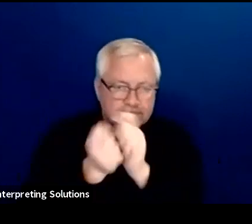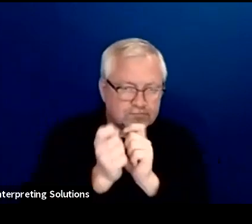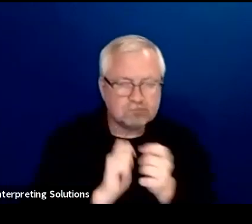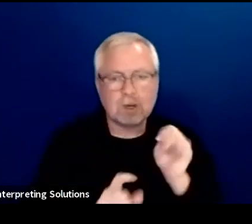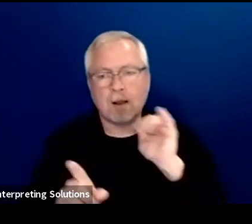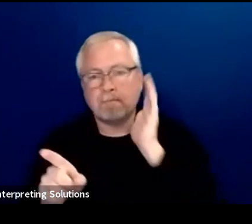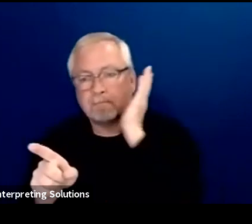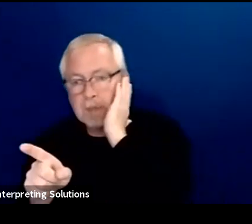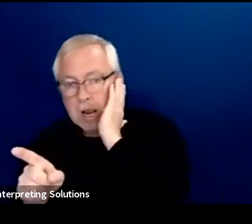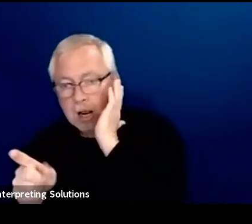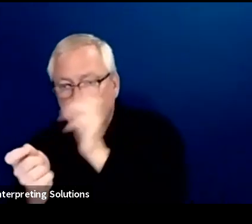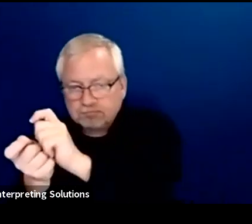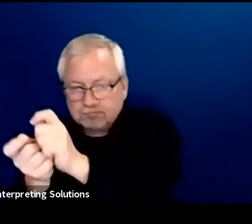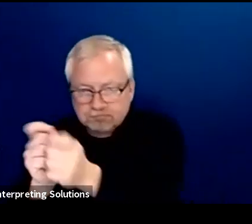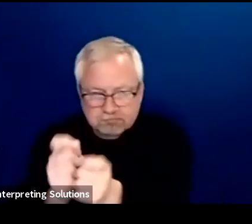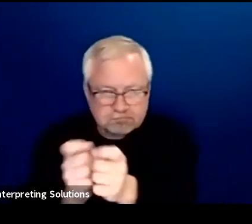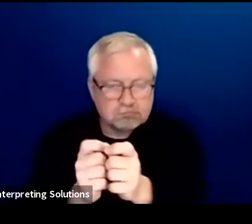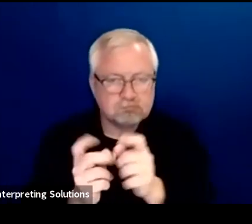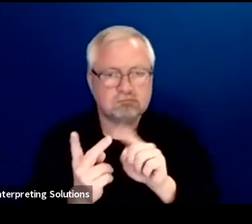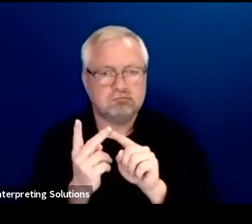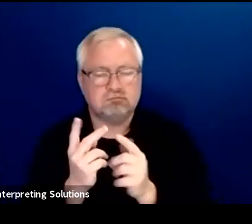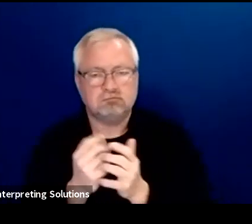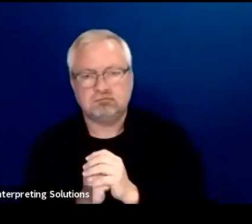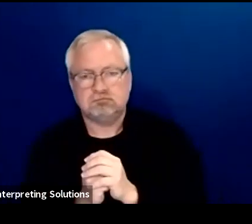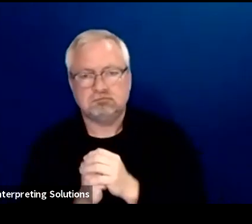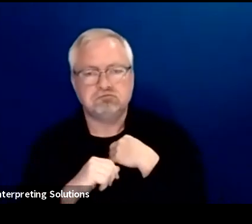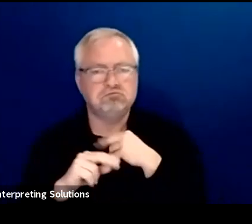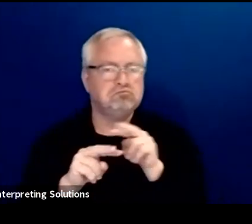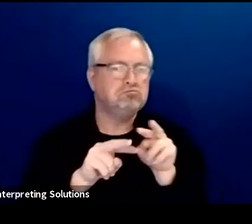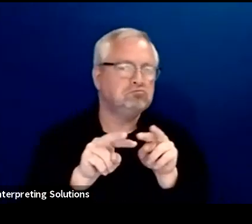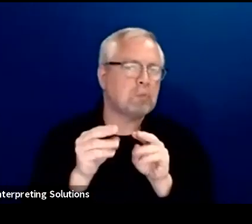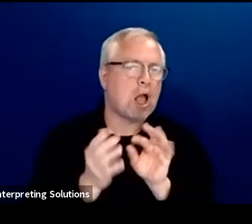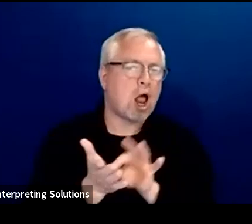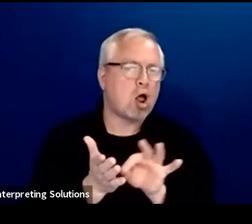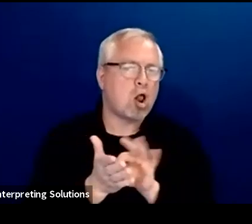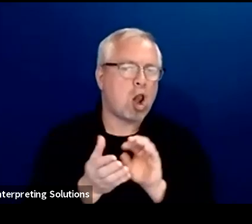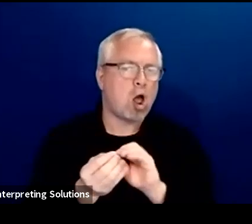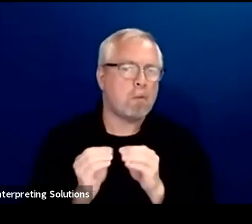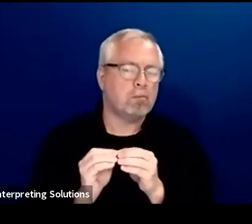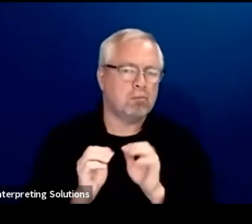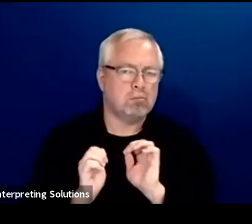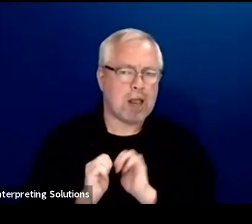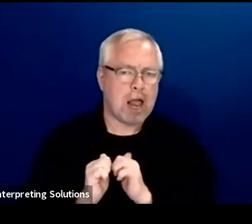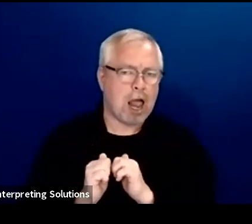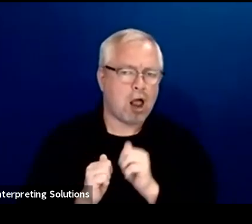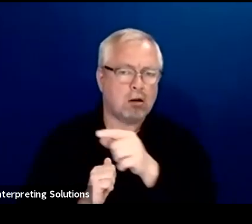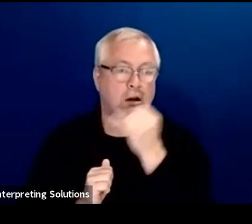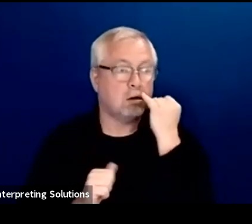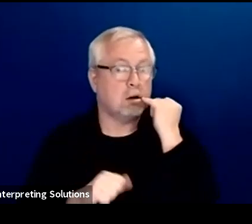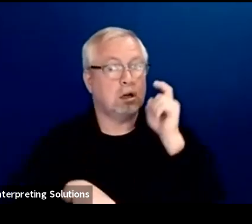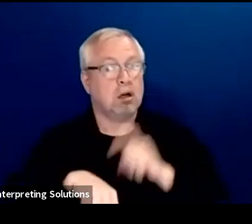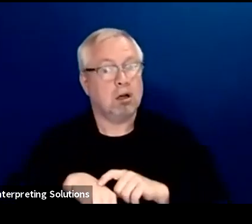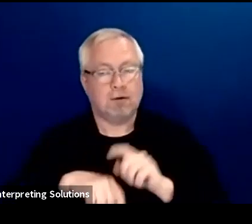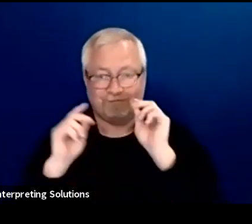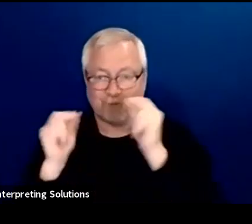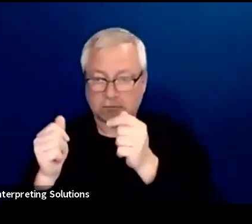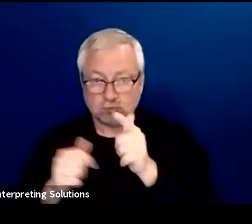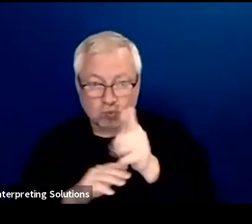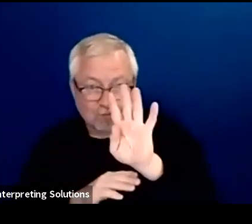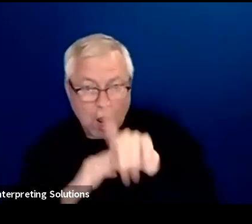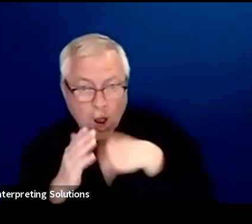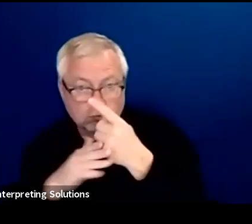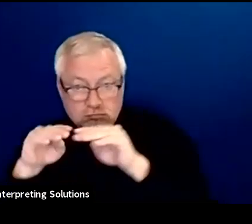kind of got their eyes on how much of that could they do within 24 hours or 48 hours or 72 hours. and then